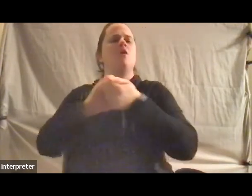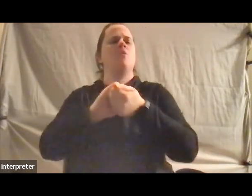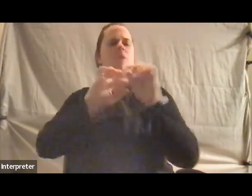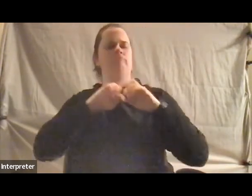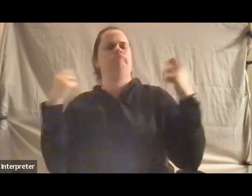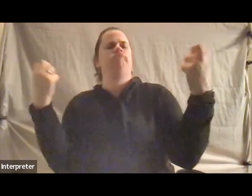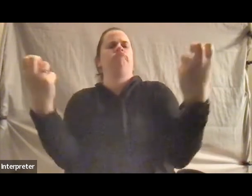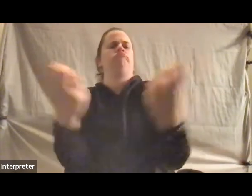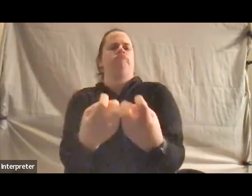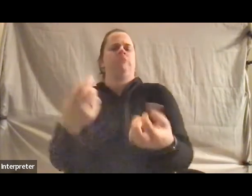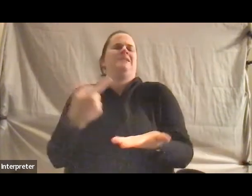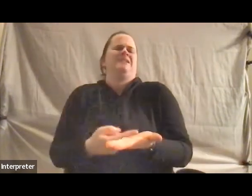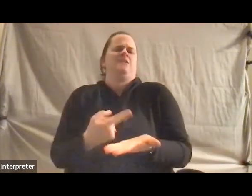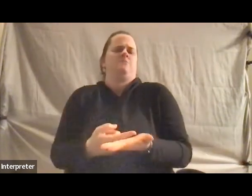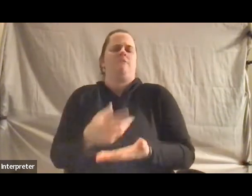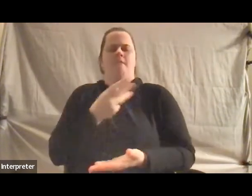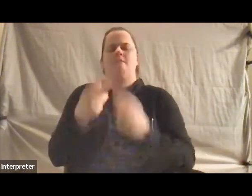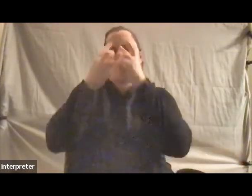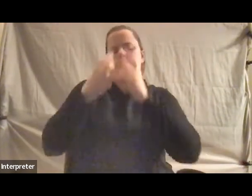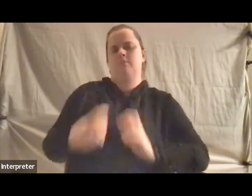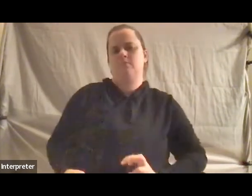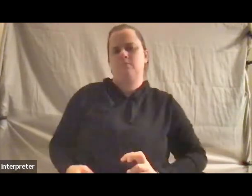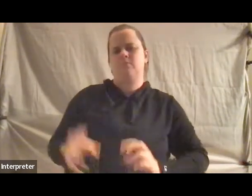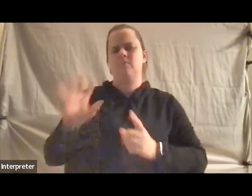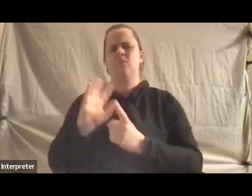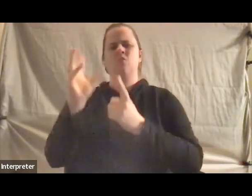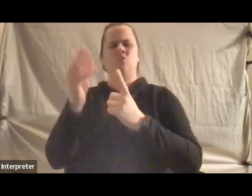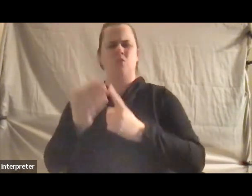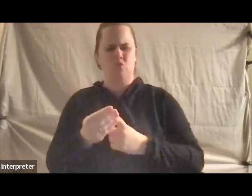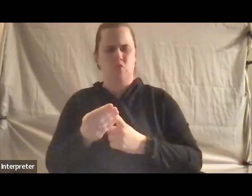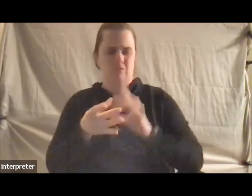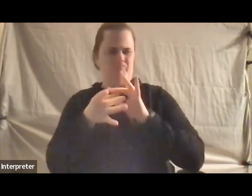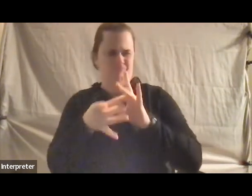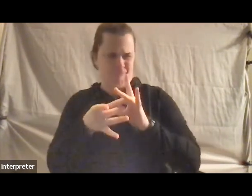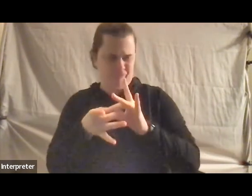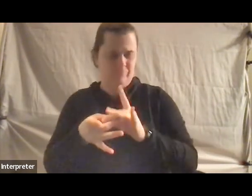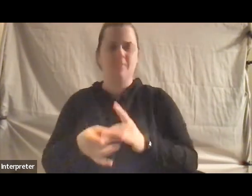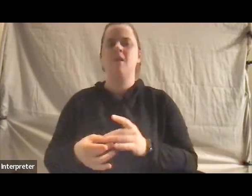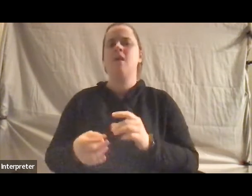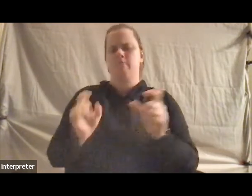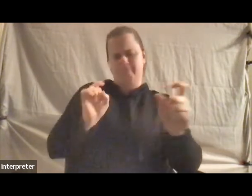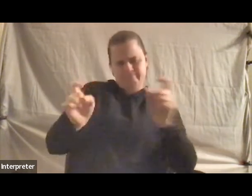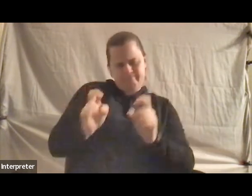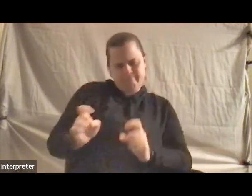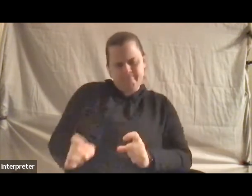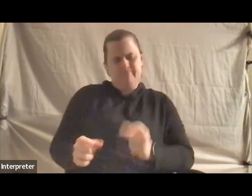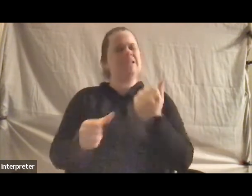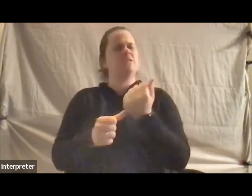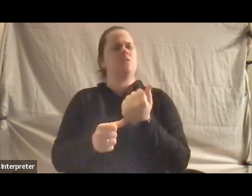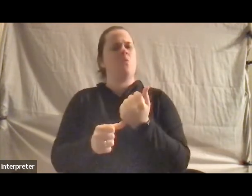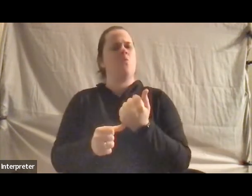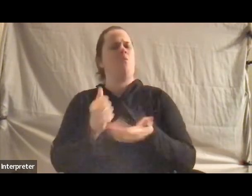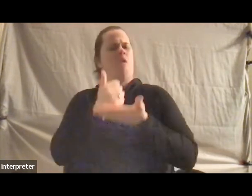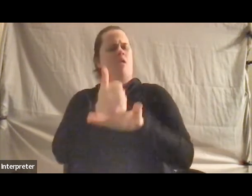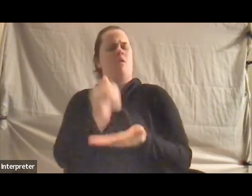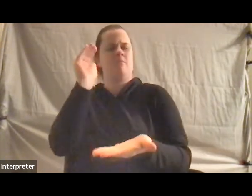and assessments. Culturally relevant and tailored technical assistance will help small businesses